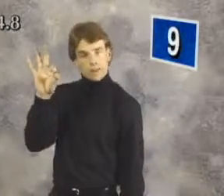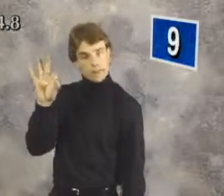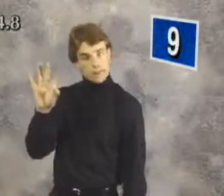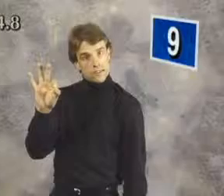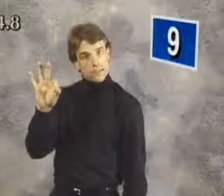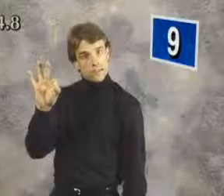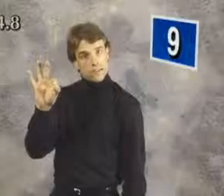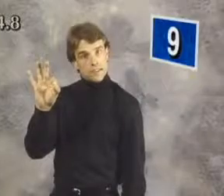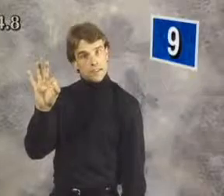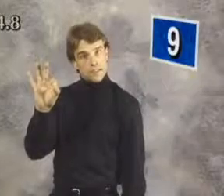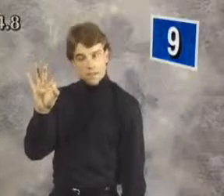9,